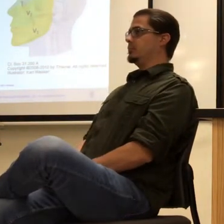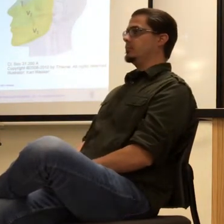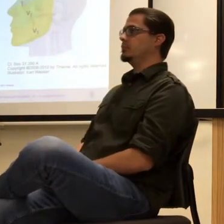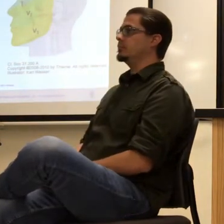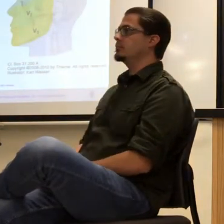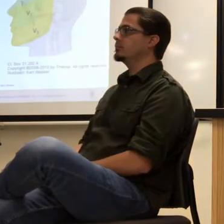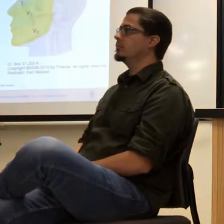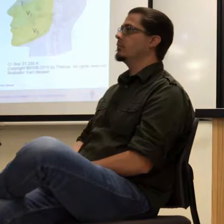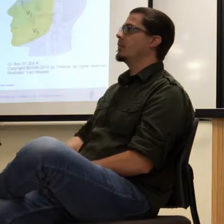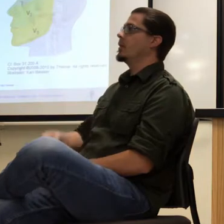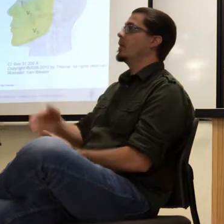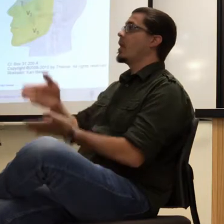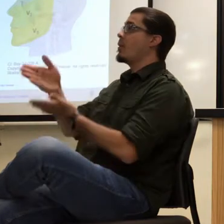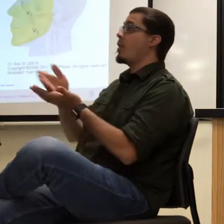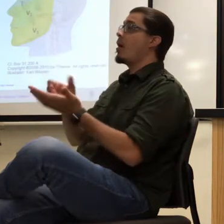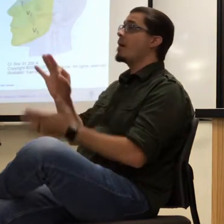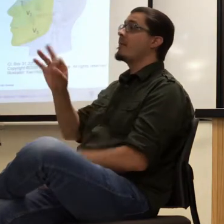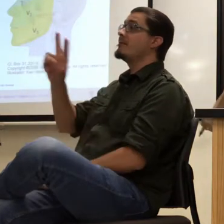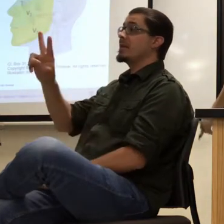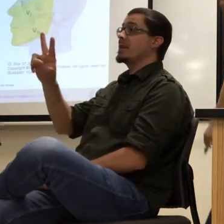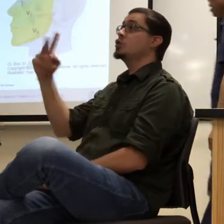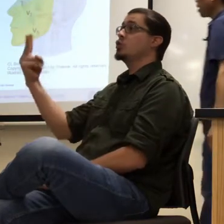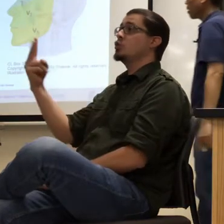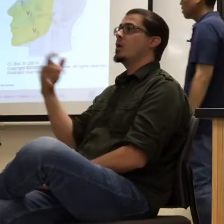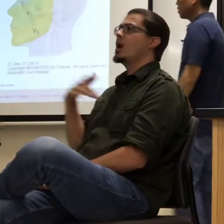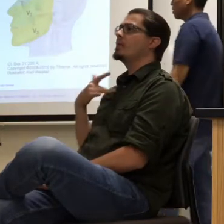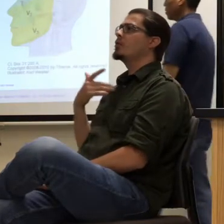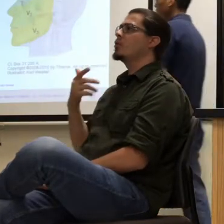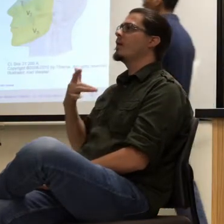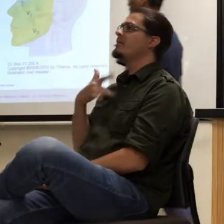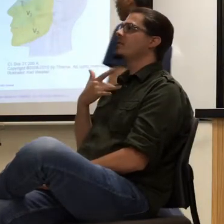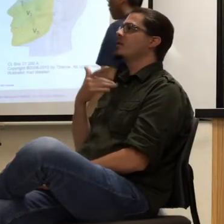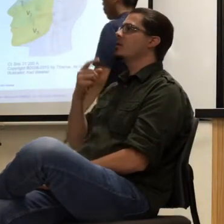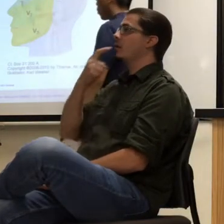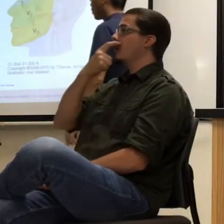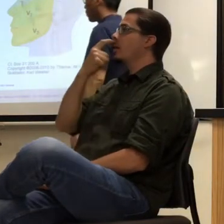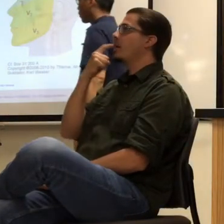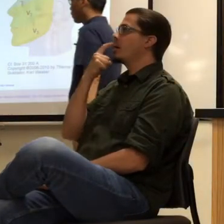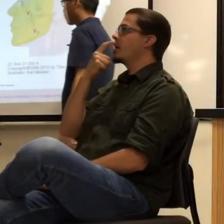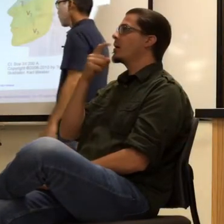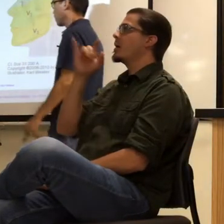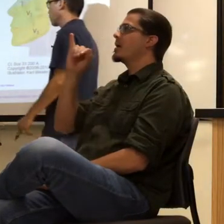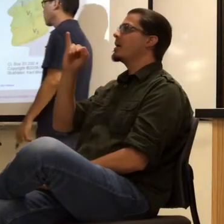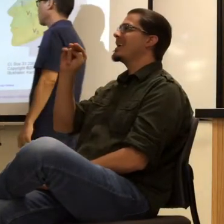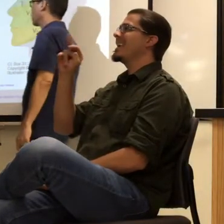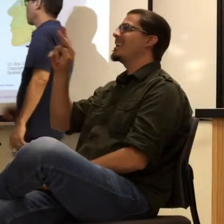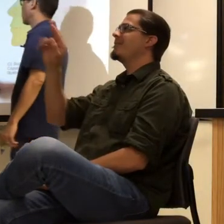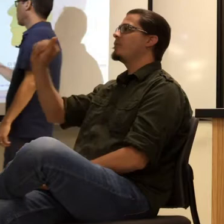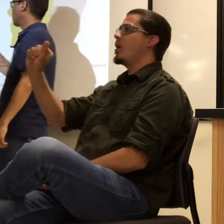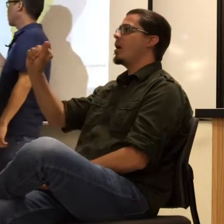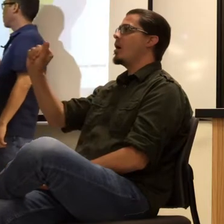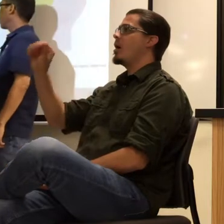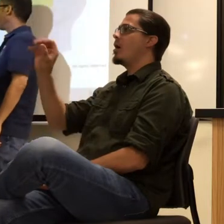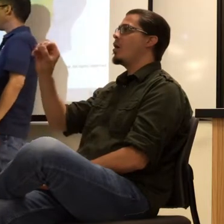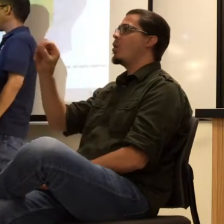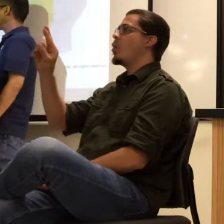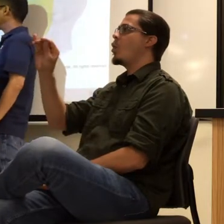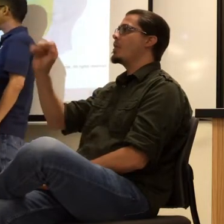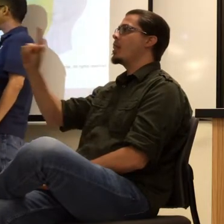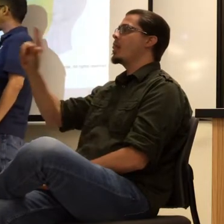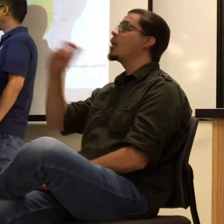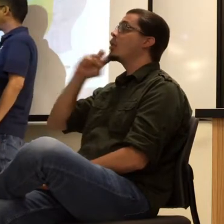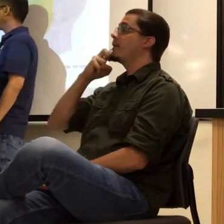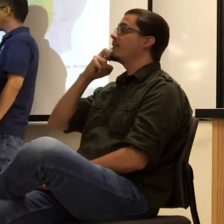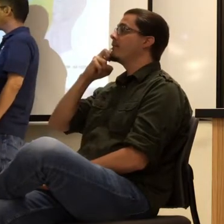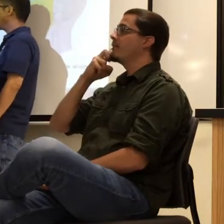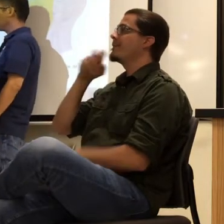And the branch of V2 that helps you feel upper jaw is called infraorbital nerve. And it exits